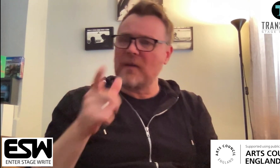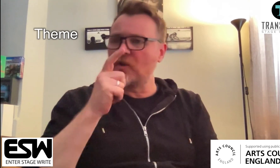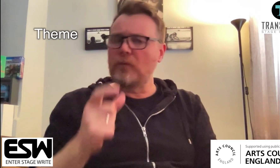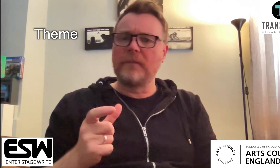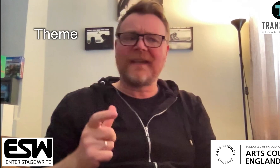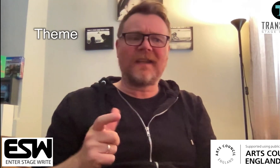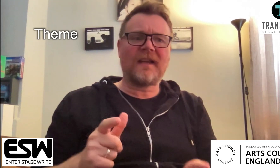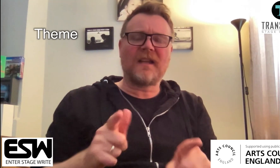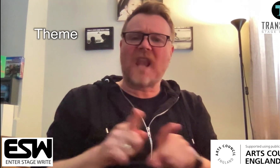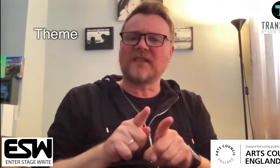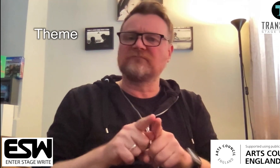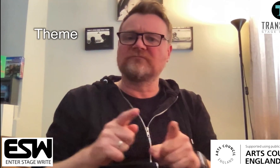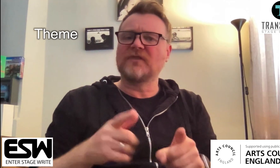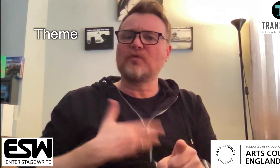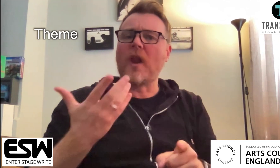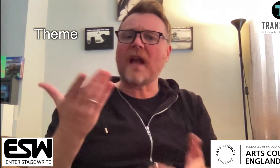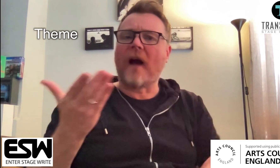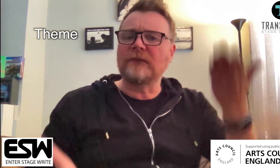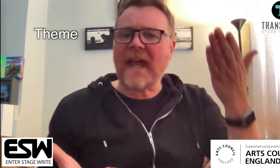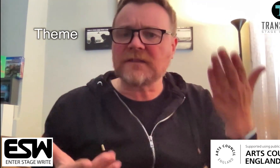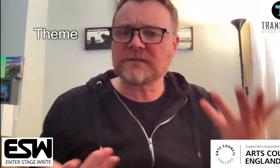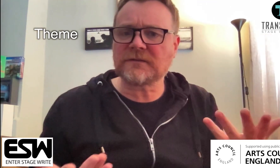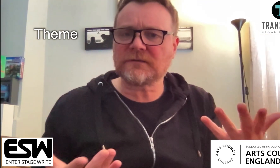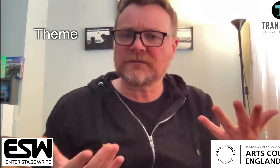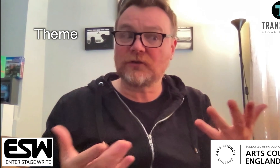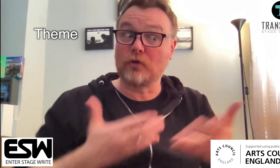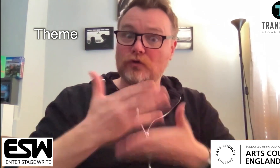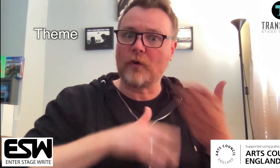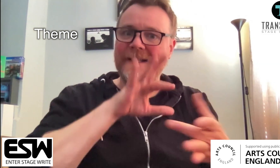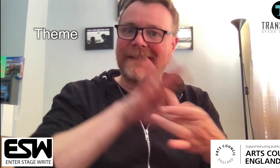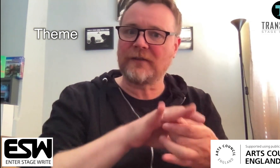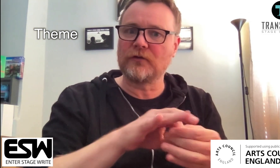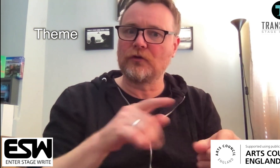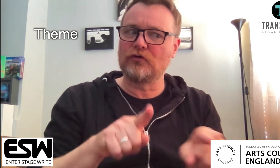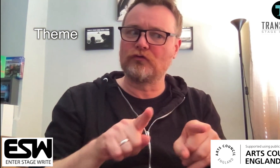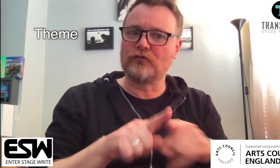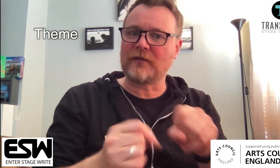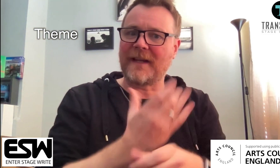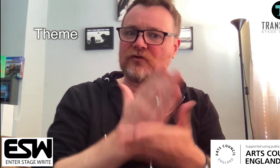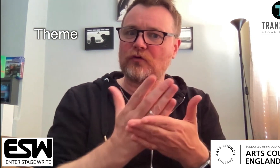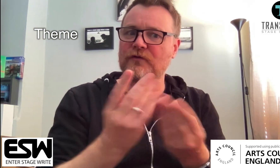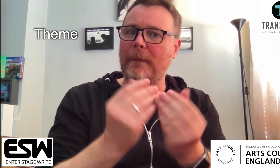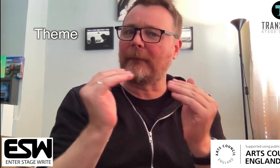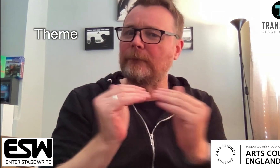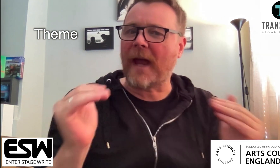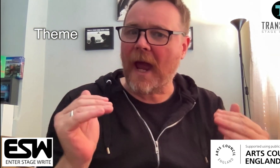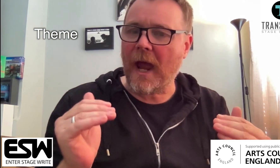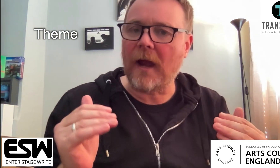Your theme could be like, you don't like unfairness, or you create a story to make sure that